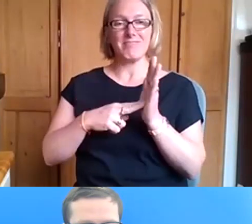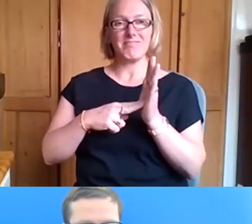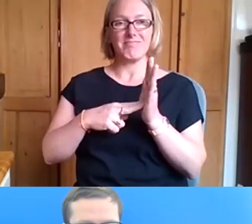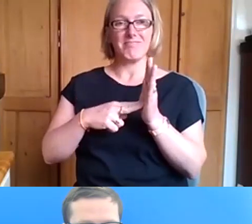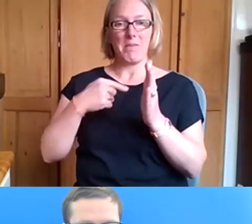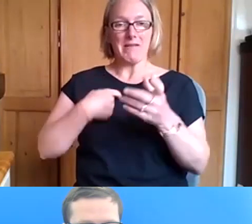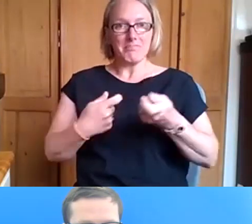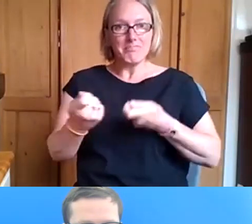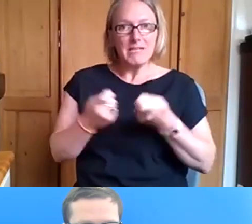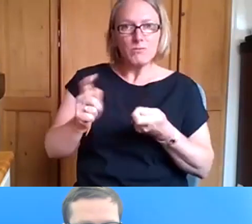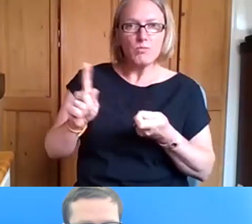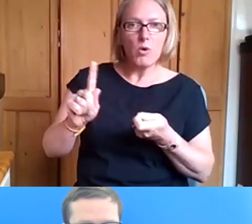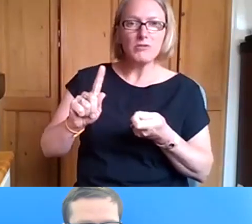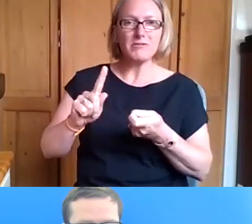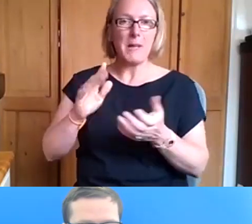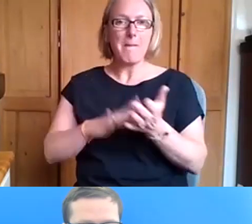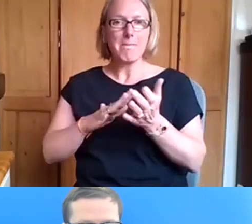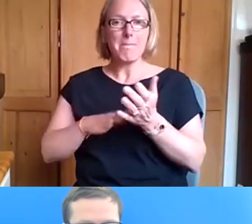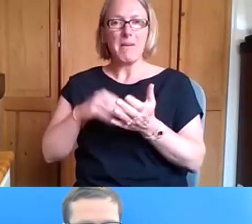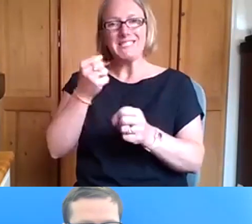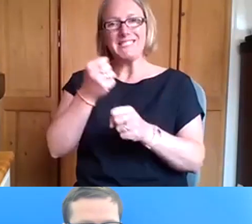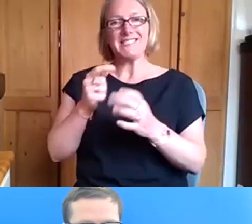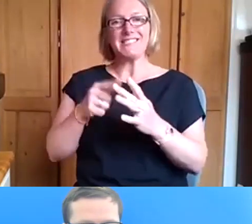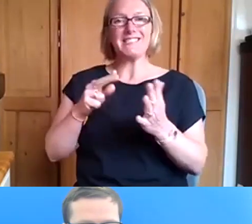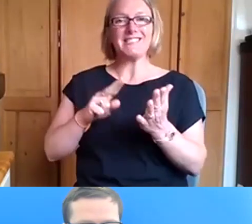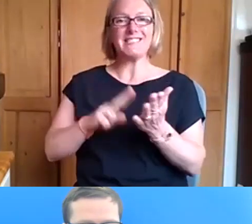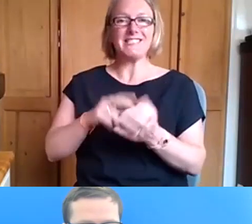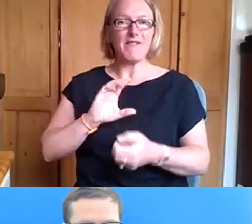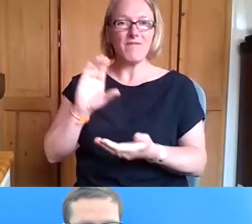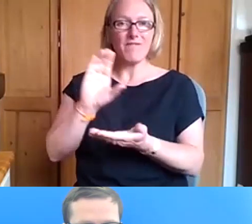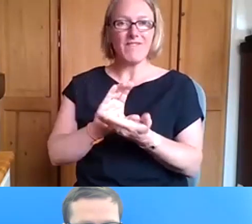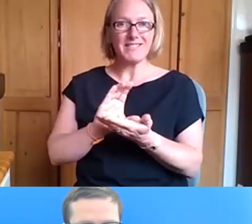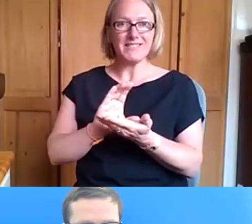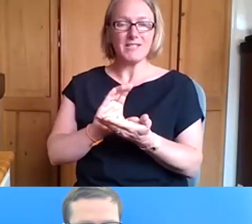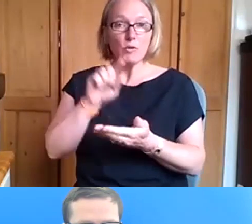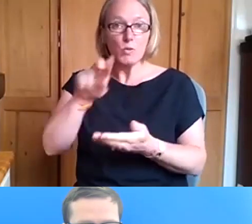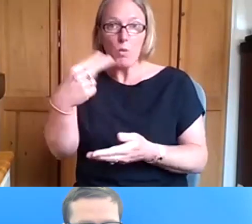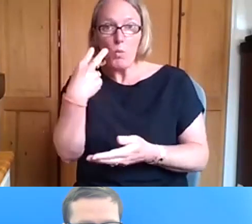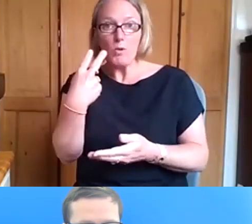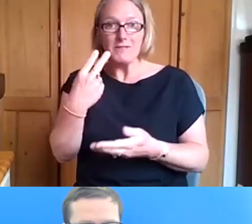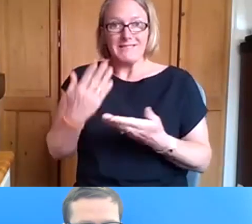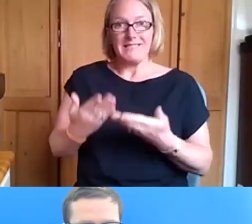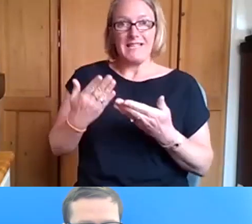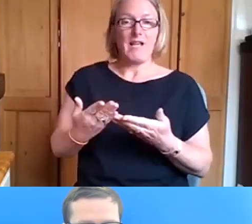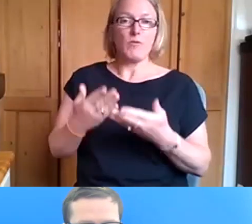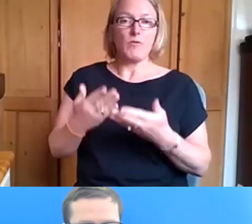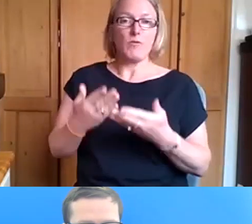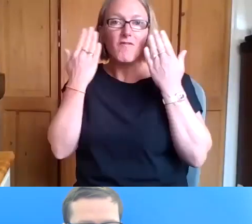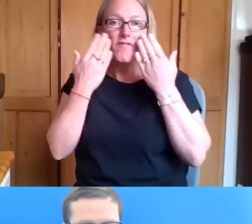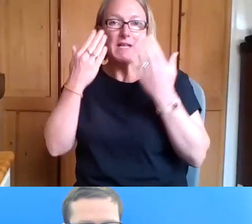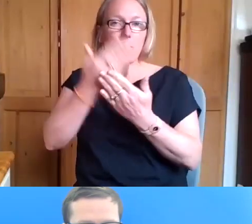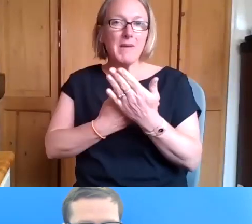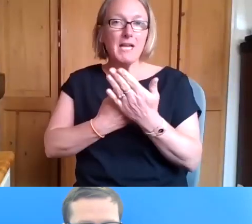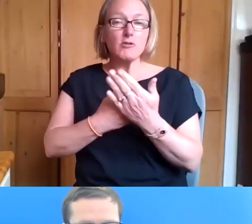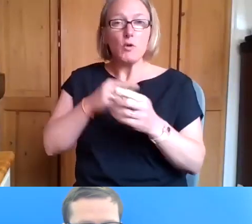Mommy's Gin Fund. So you are now watching this video on the Mommy's Gin Fund Facebook page. So for those of you who don't know